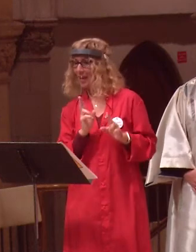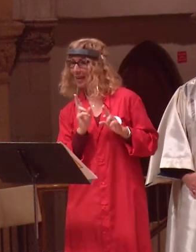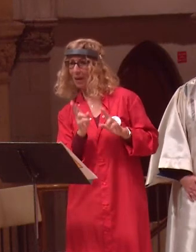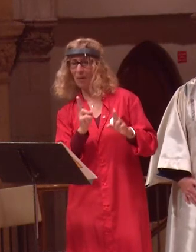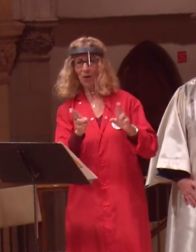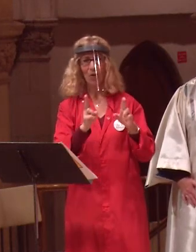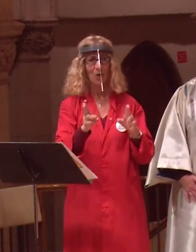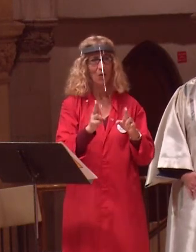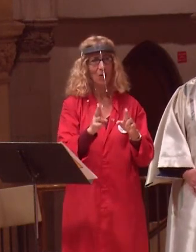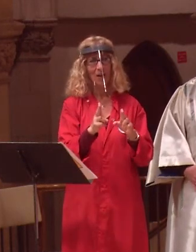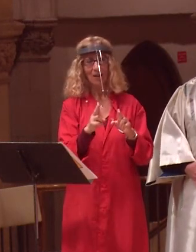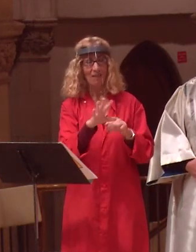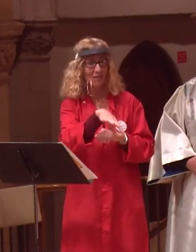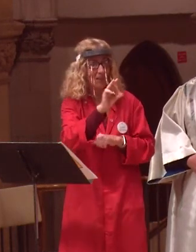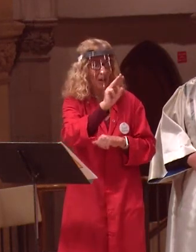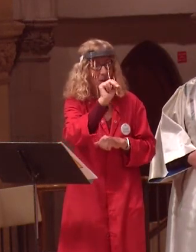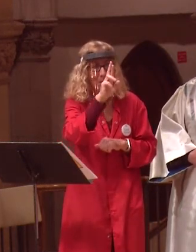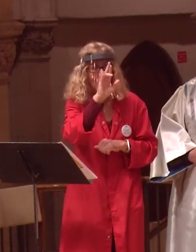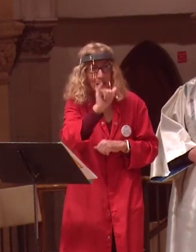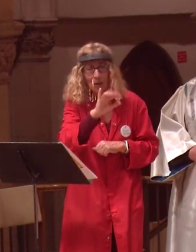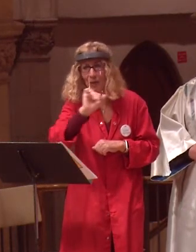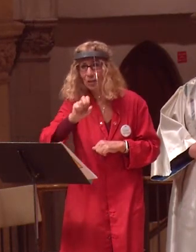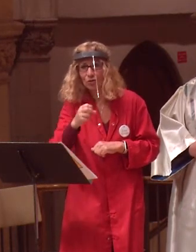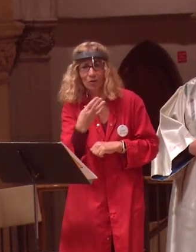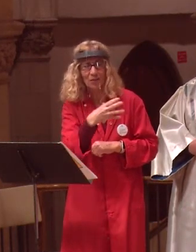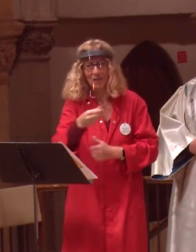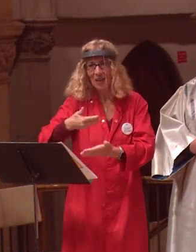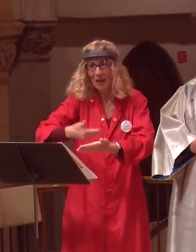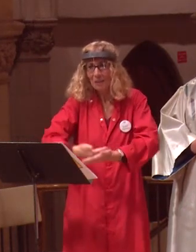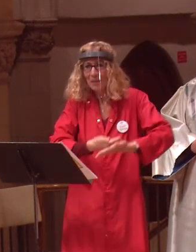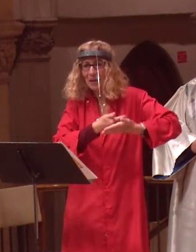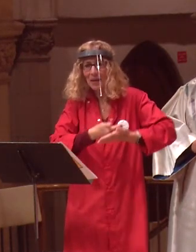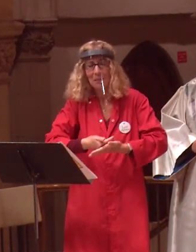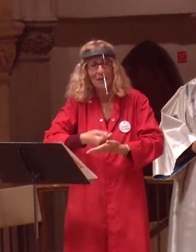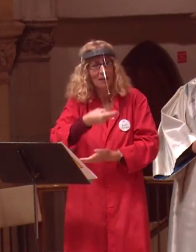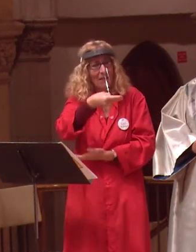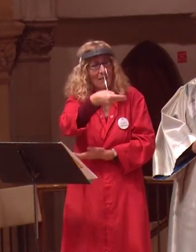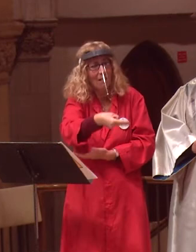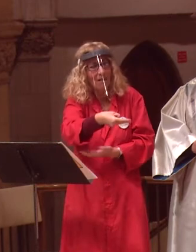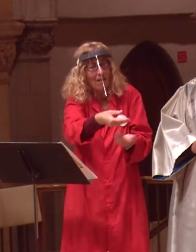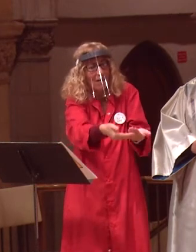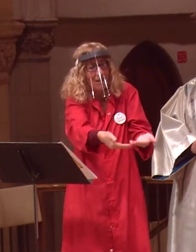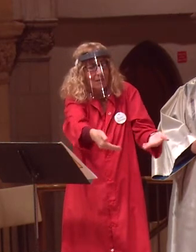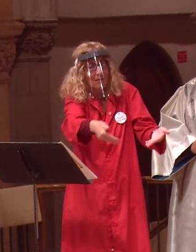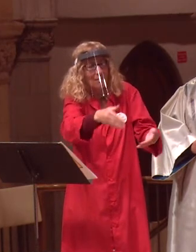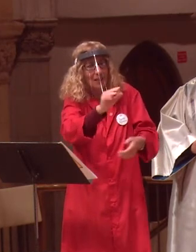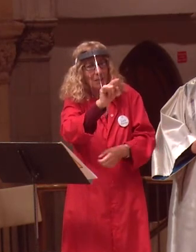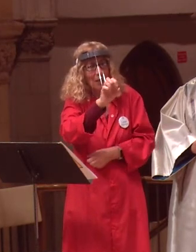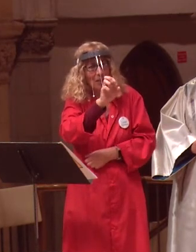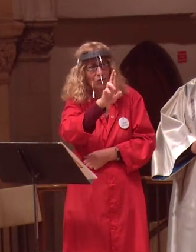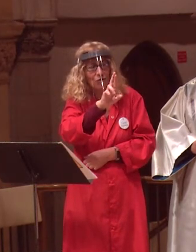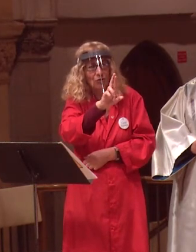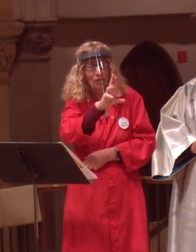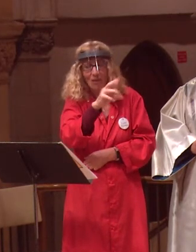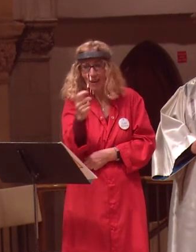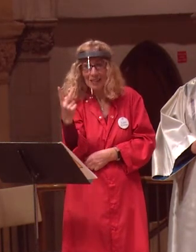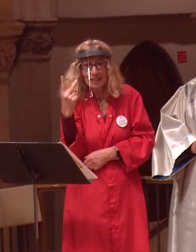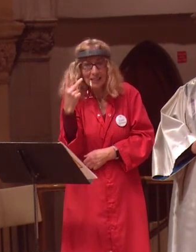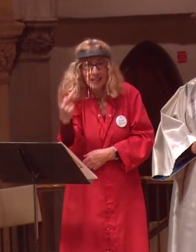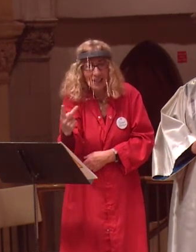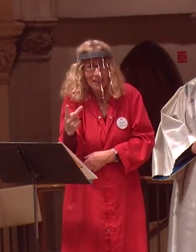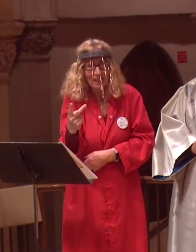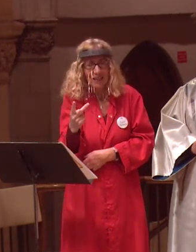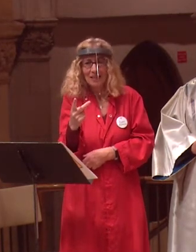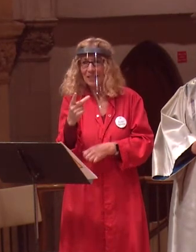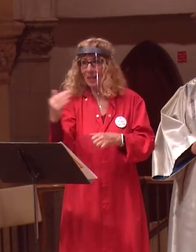and found Mary and Joseph and the baby lying in the manger. Now seeing this, they made known